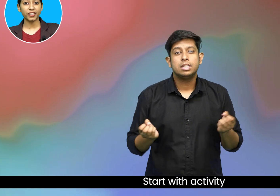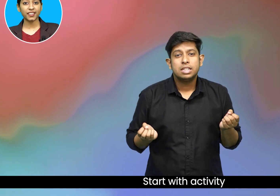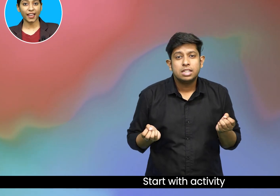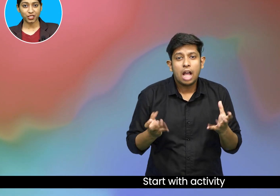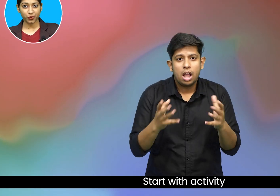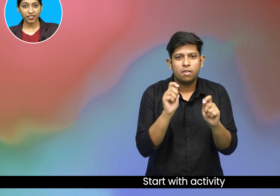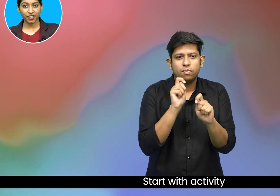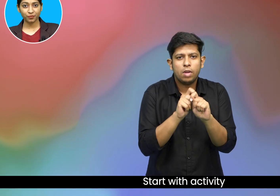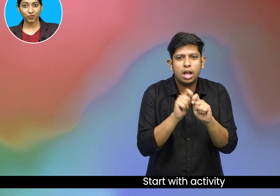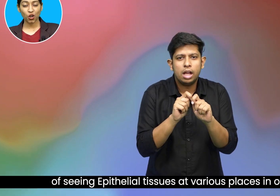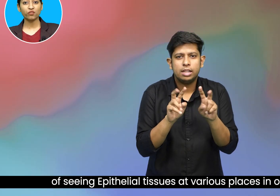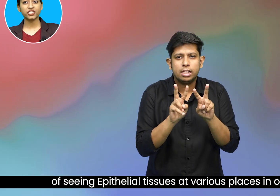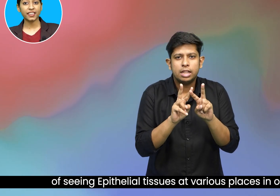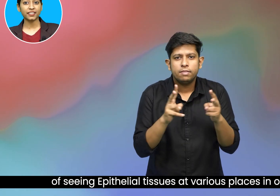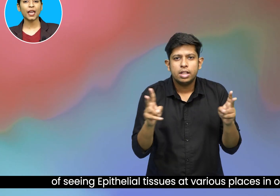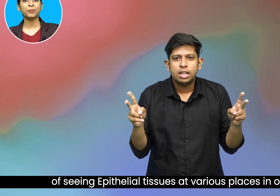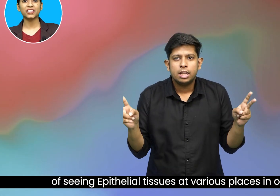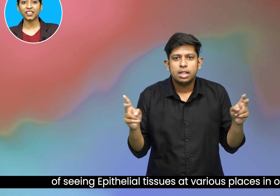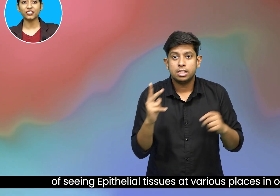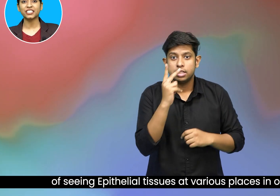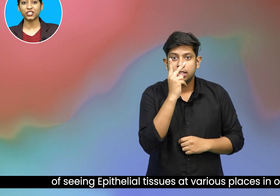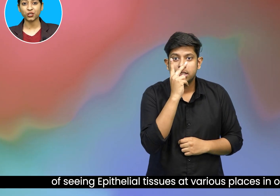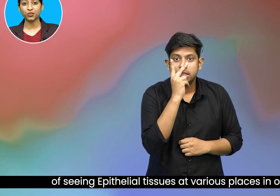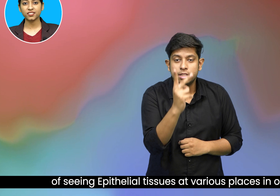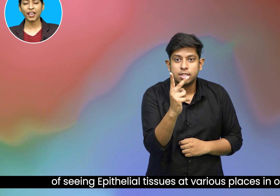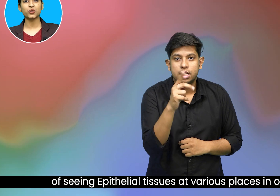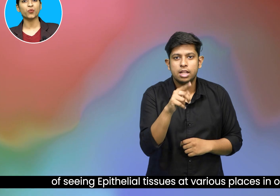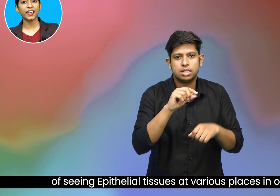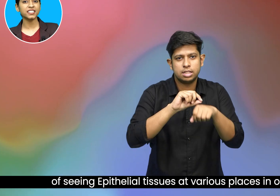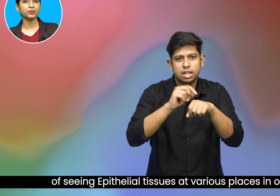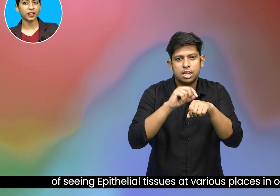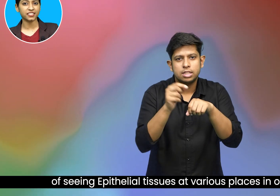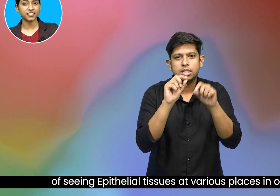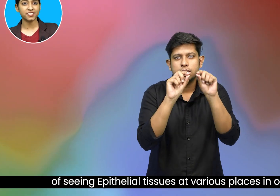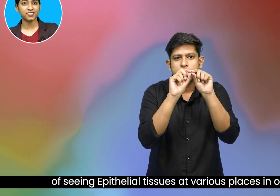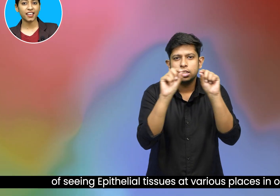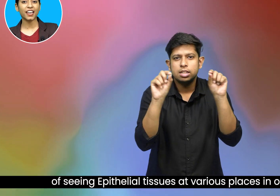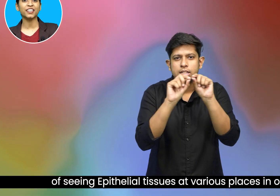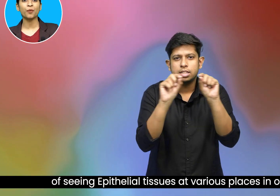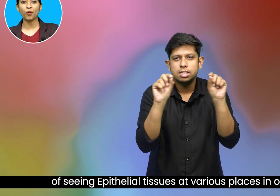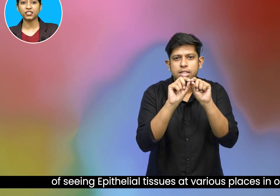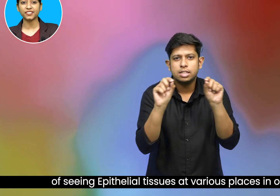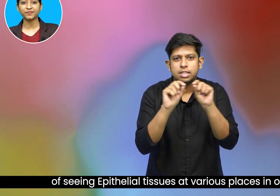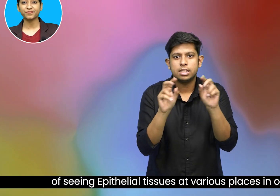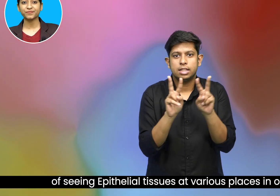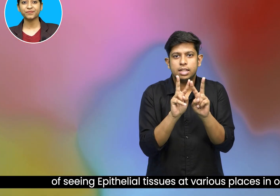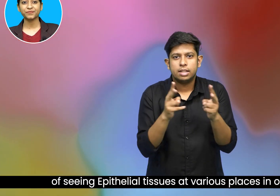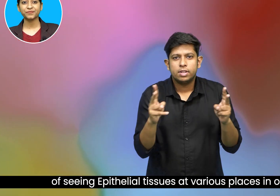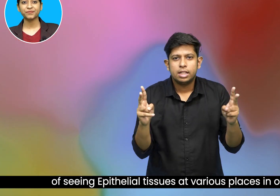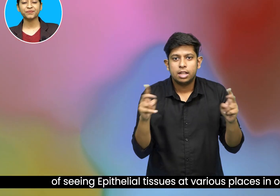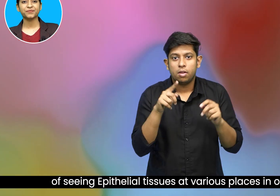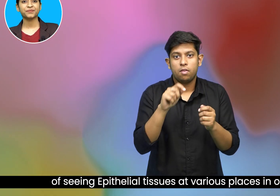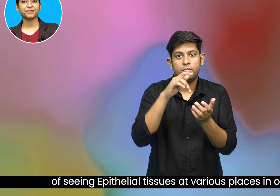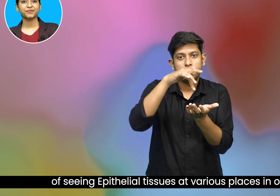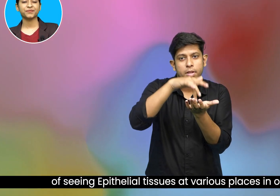Start with activity of seeing epithelial tissues at various places in our body.